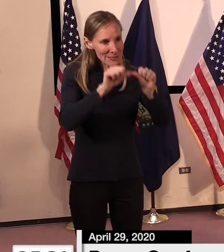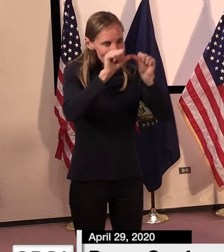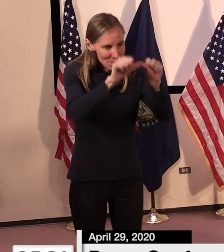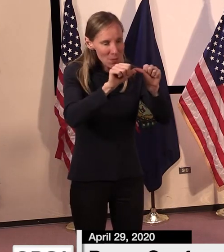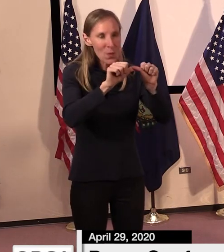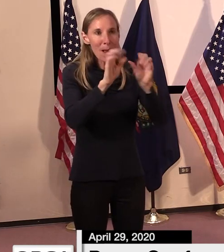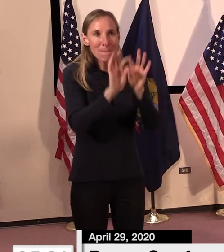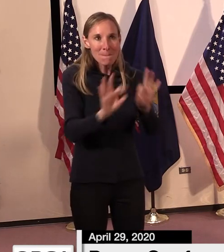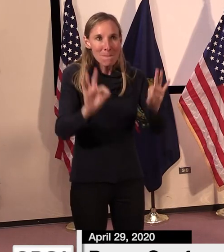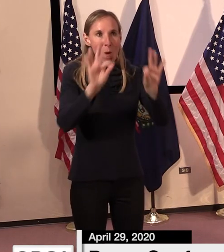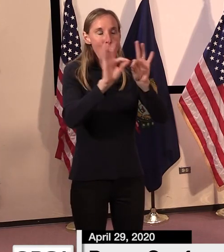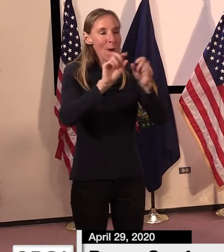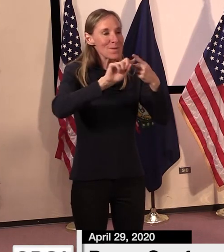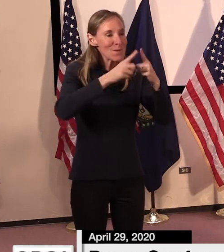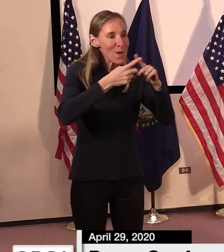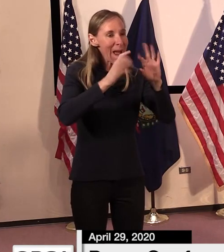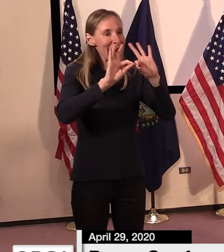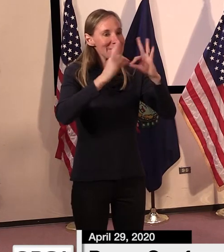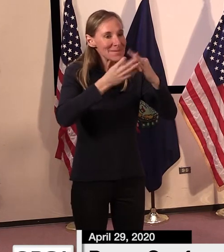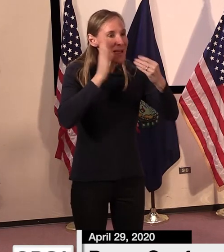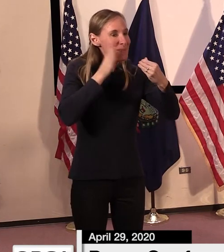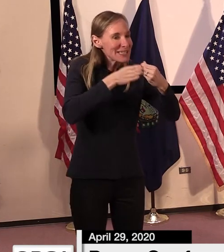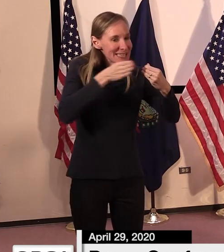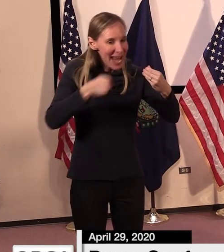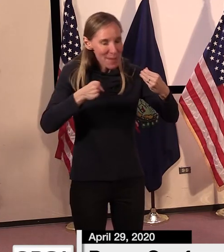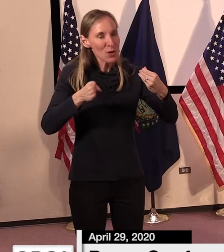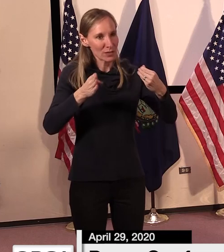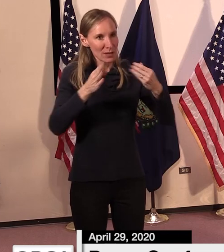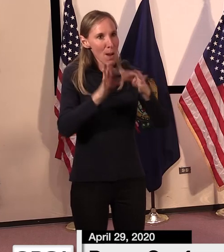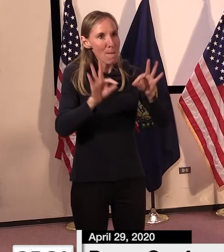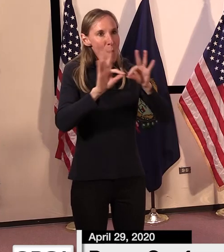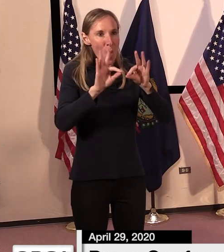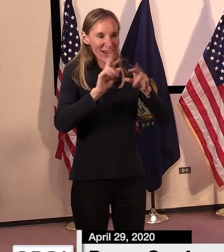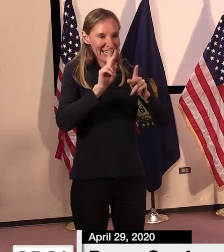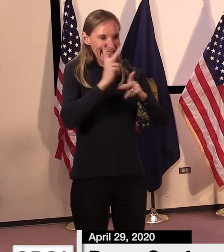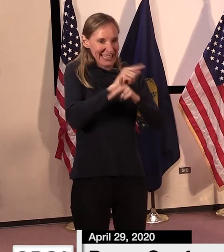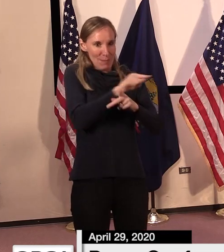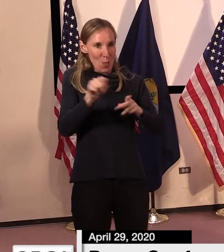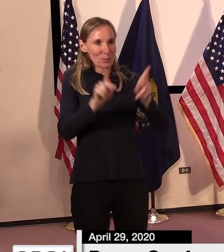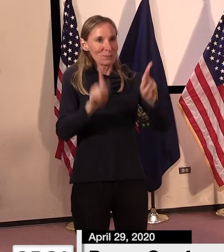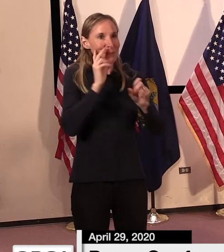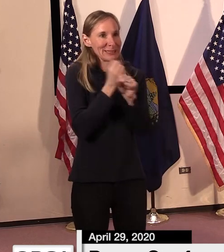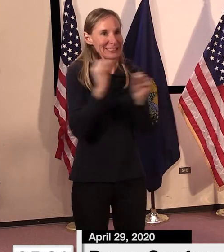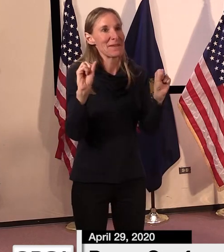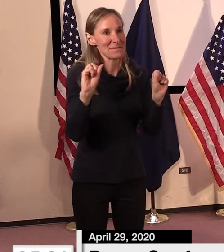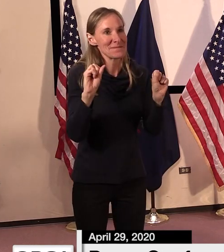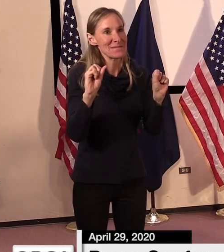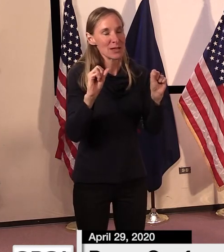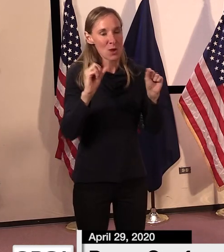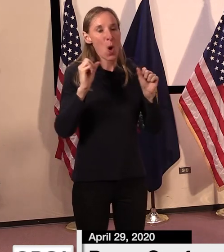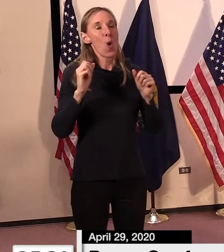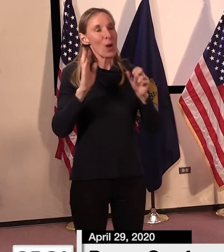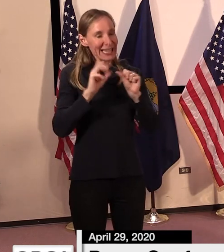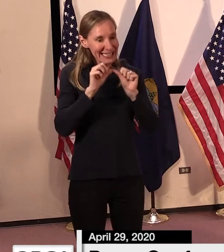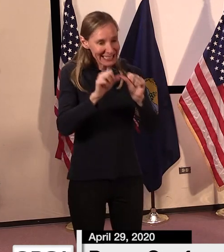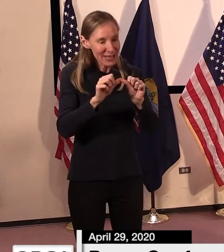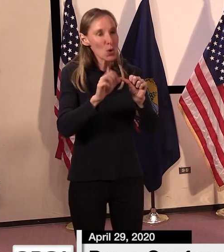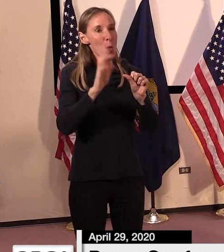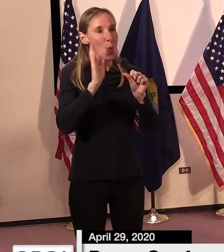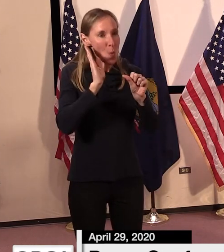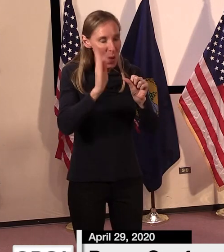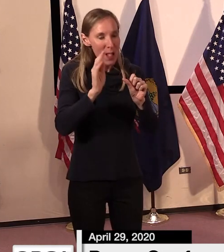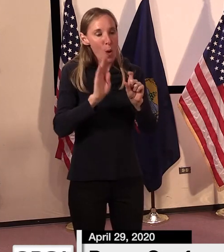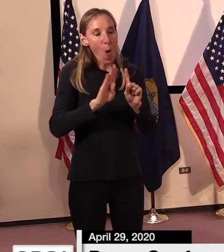neighbors safe. But if we continue to rise to this challenge, I'm hopeful we can open up the economy in the near